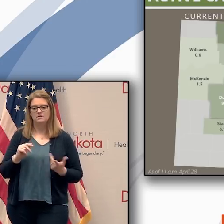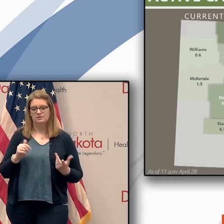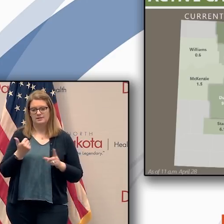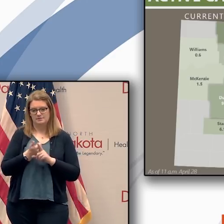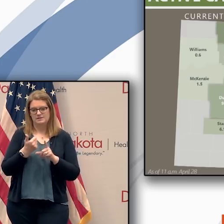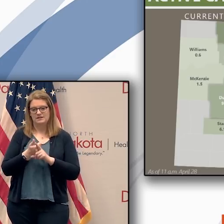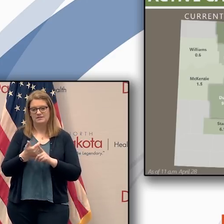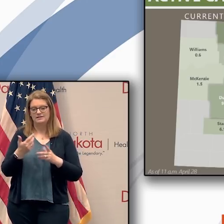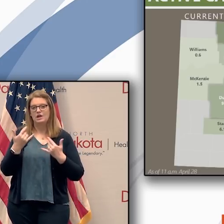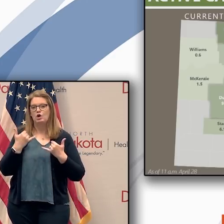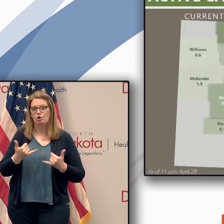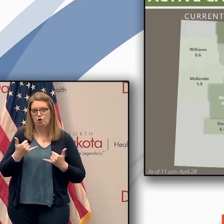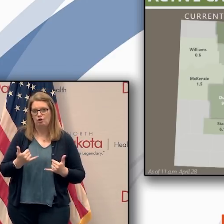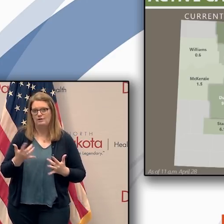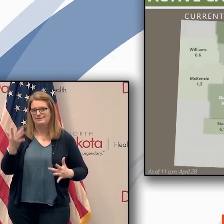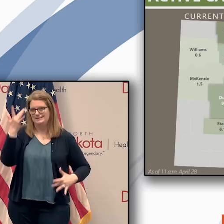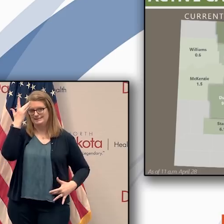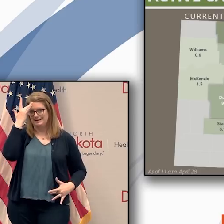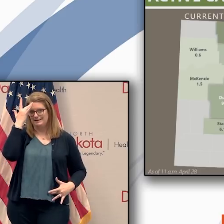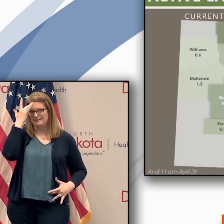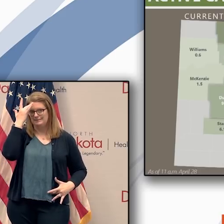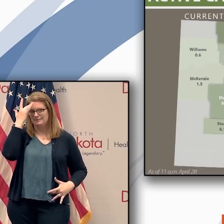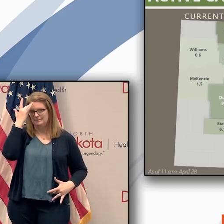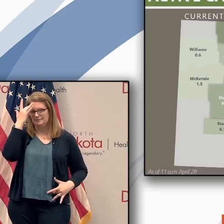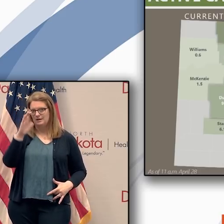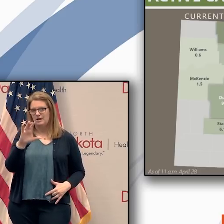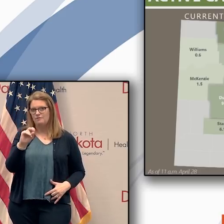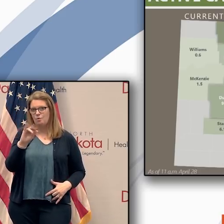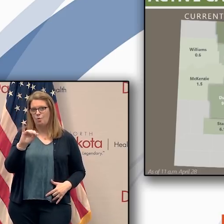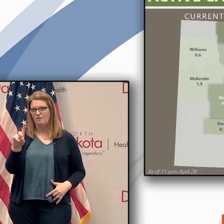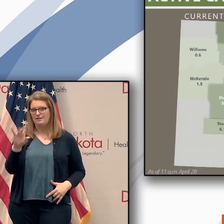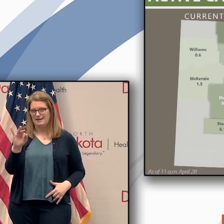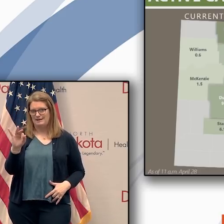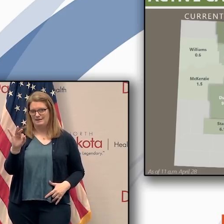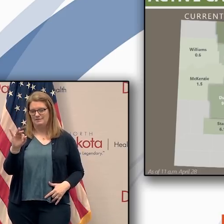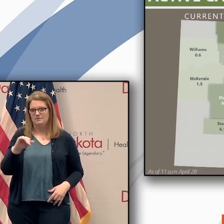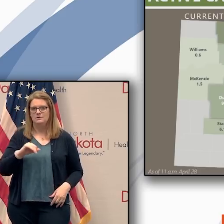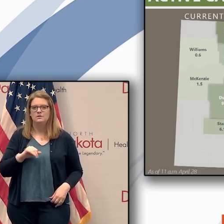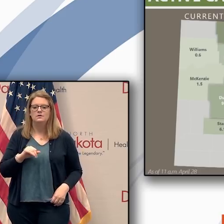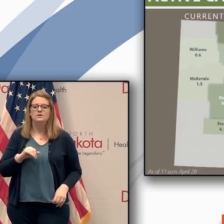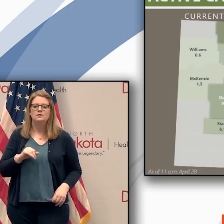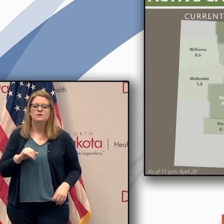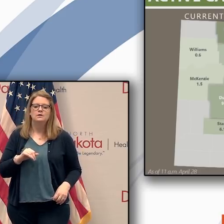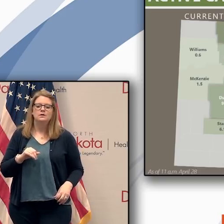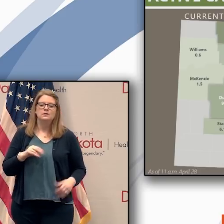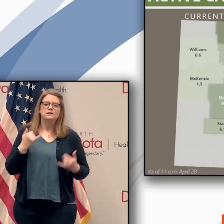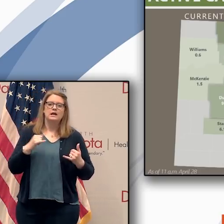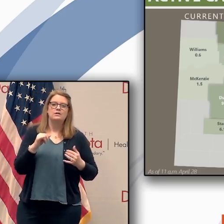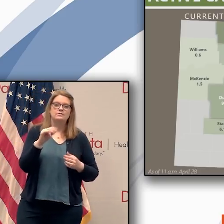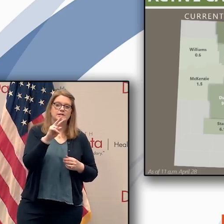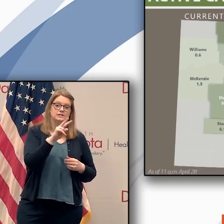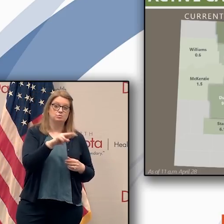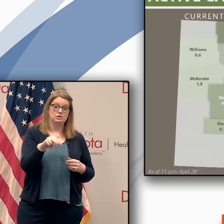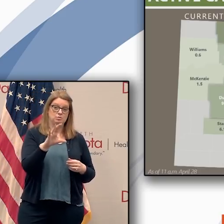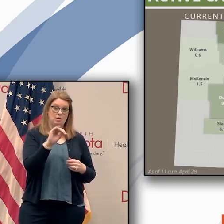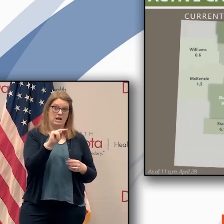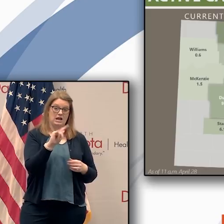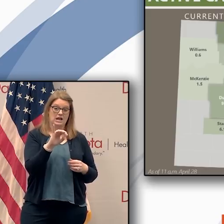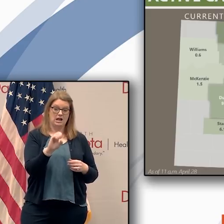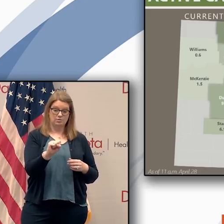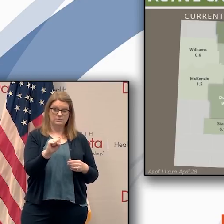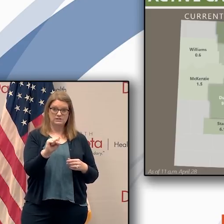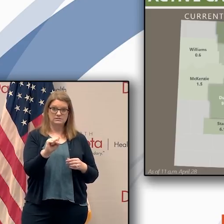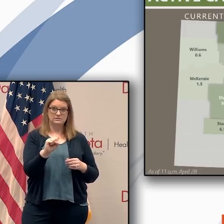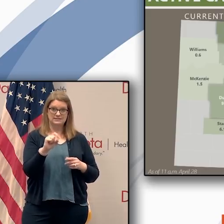10,000 have a current active case of COVID-19. Of the 22 counties in North Dakota that are listed here in